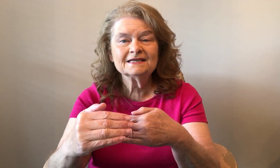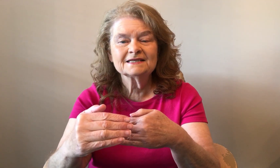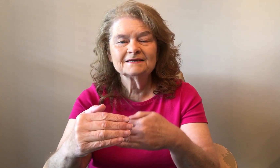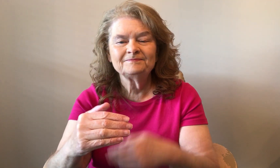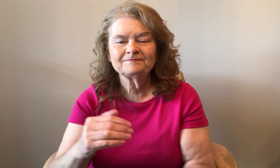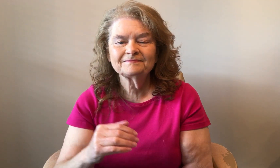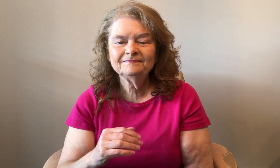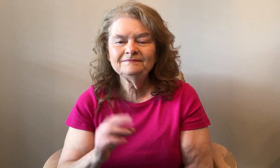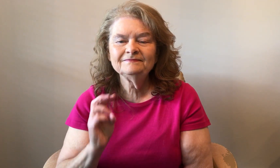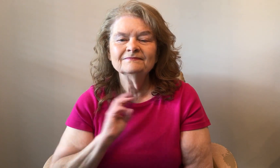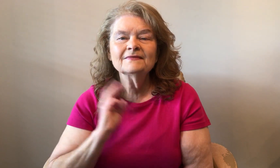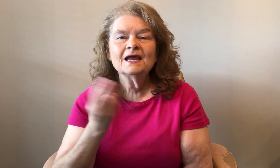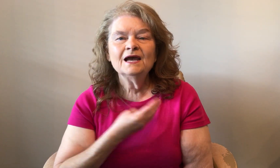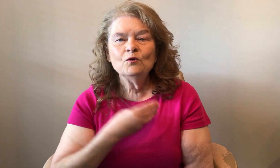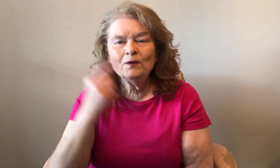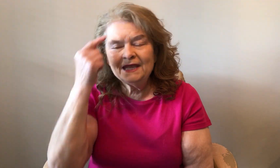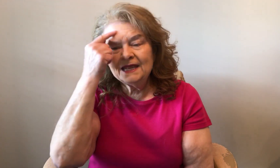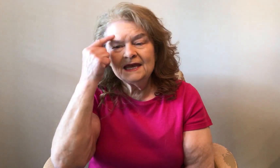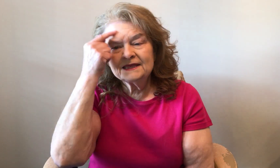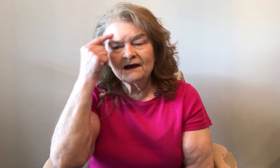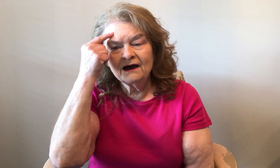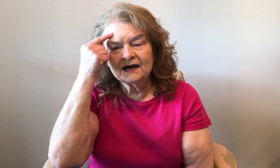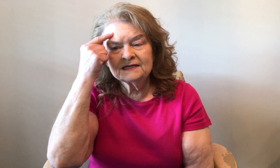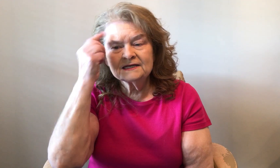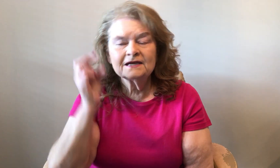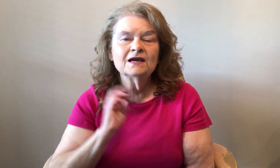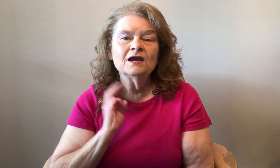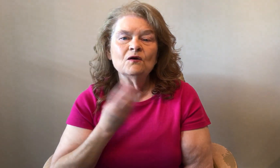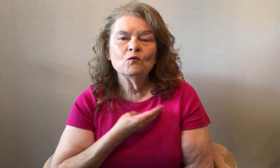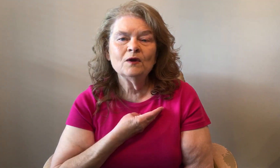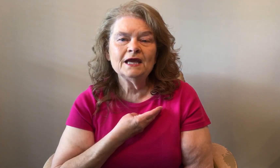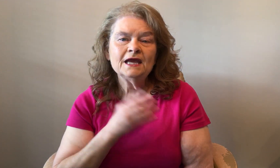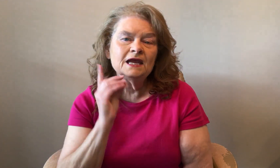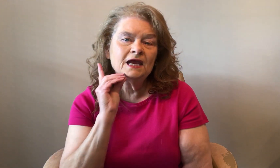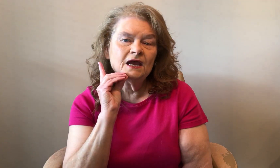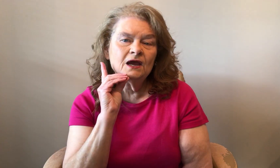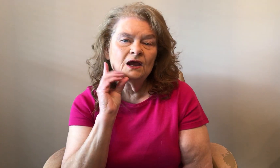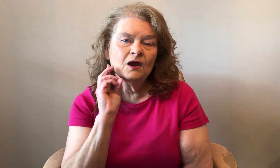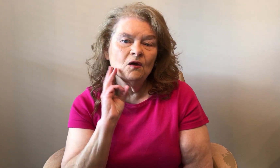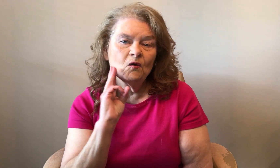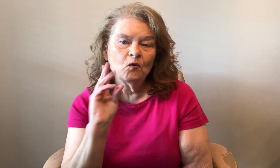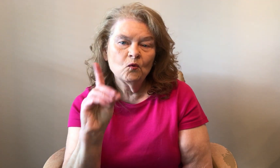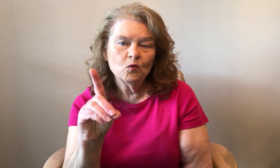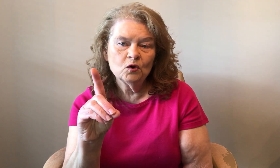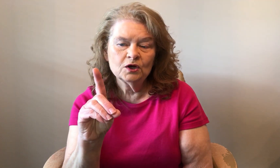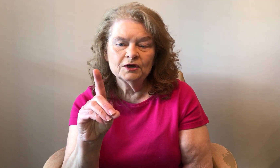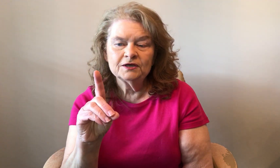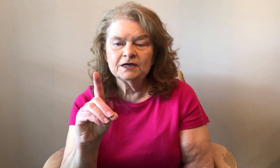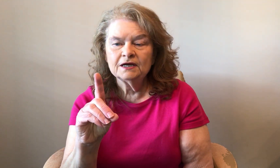Next, we thought we would